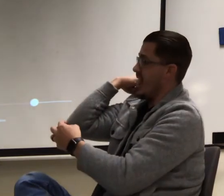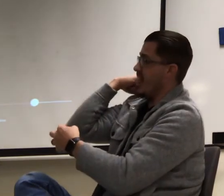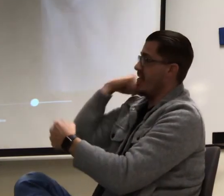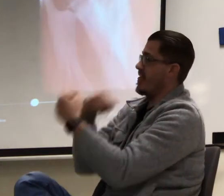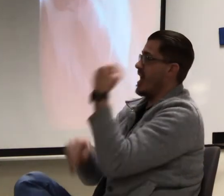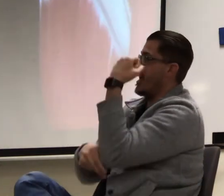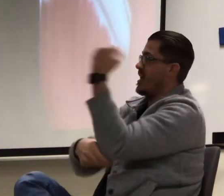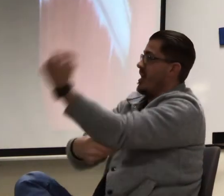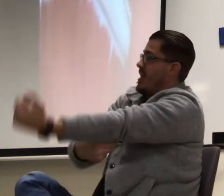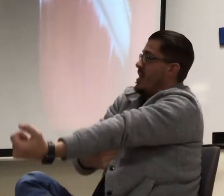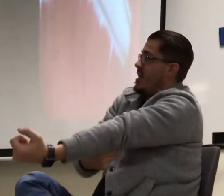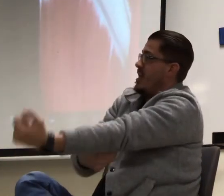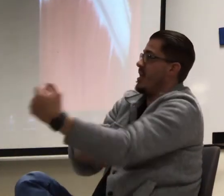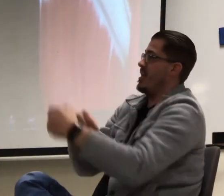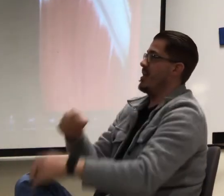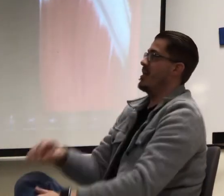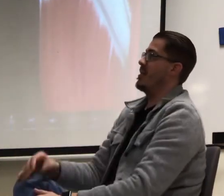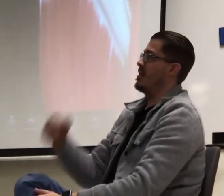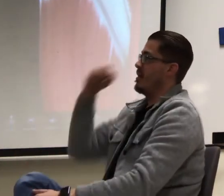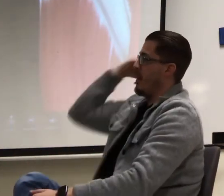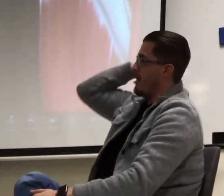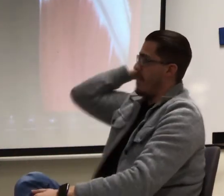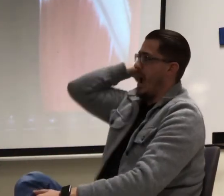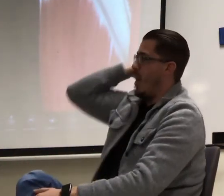right, let me get out of there.